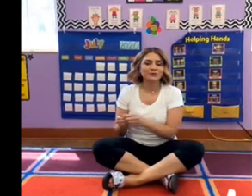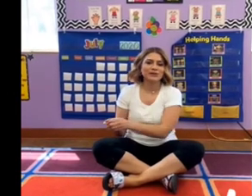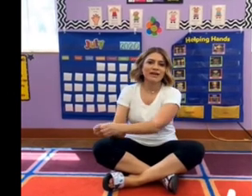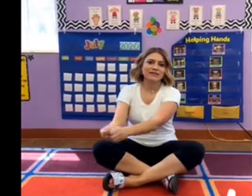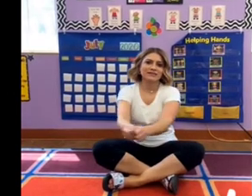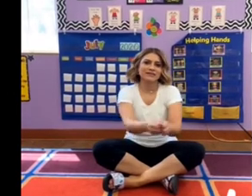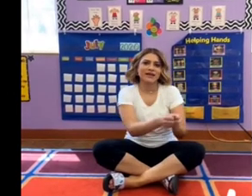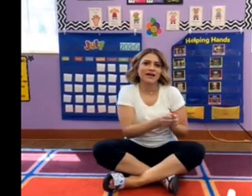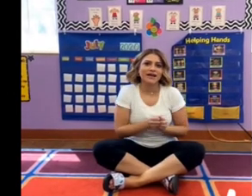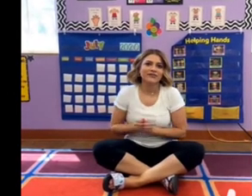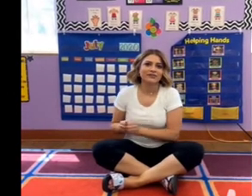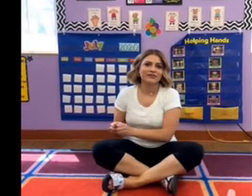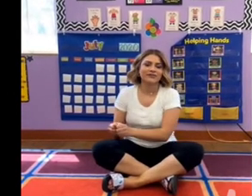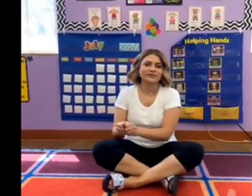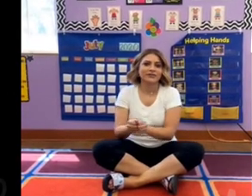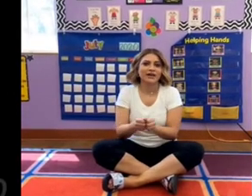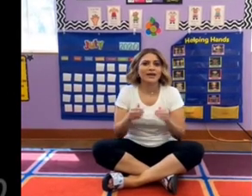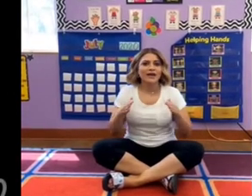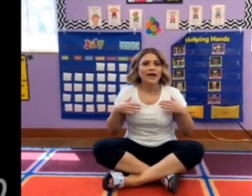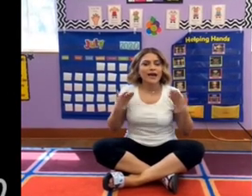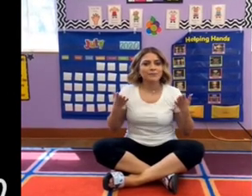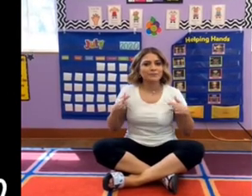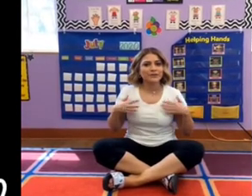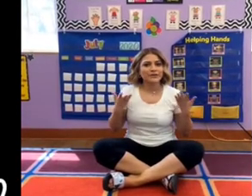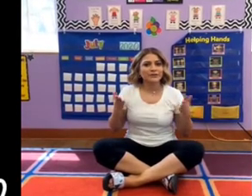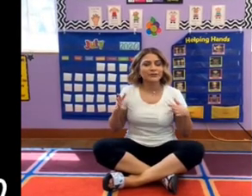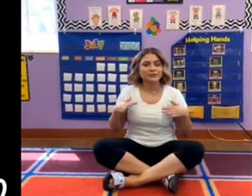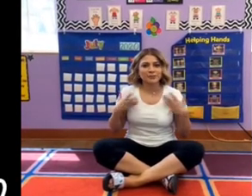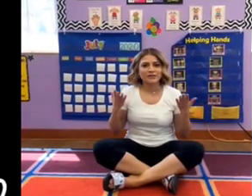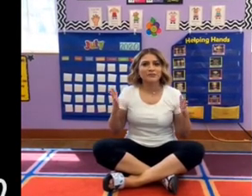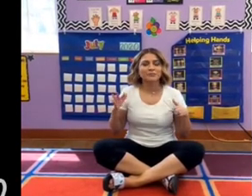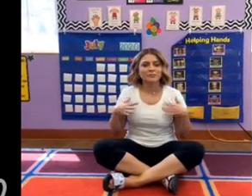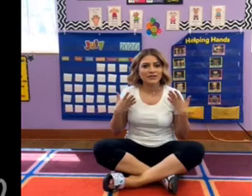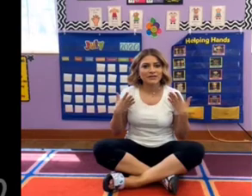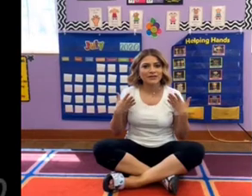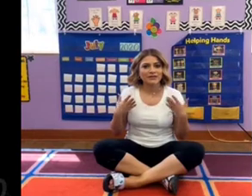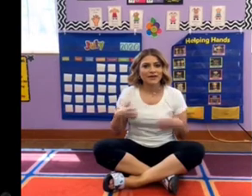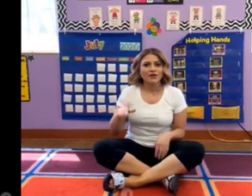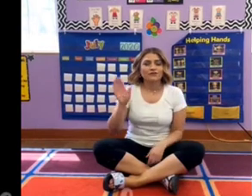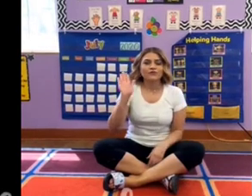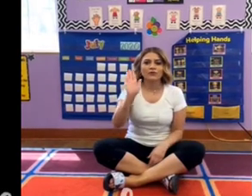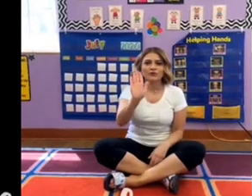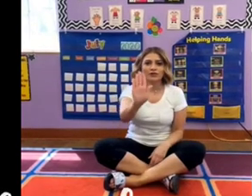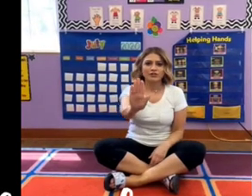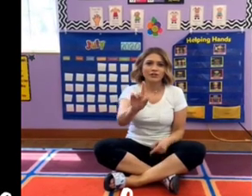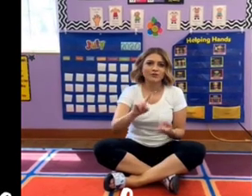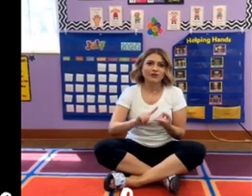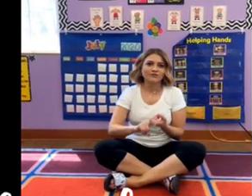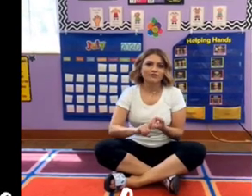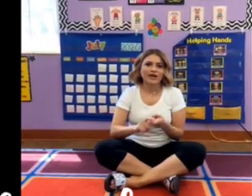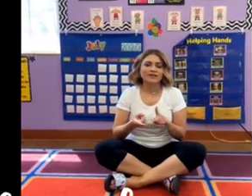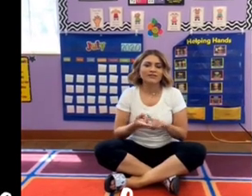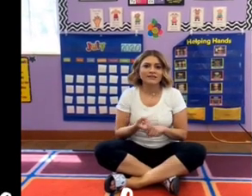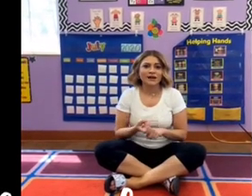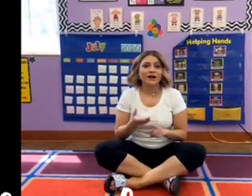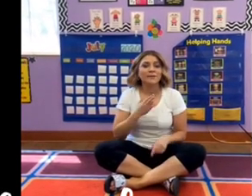get together, the happier we'll be. For your friends are